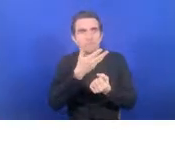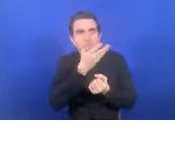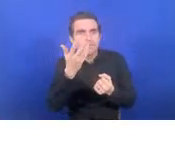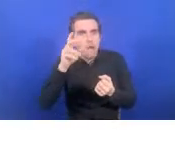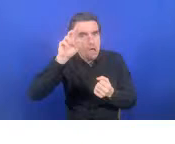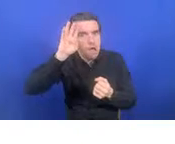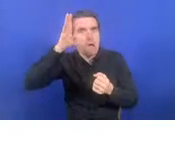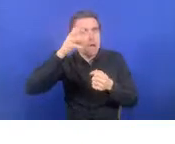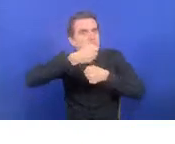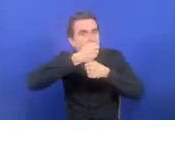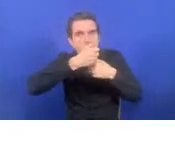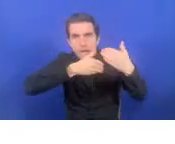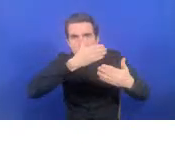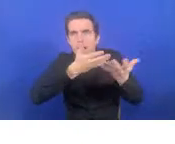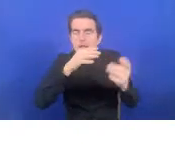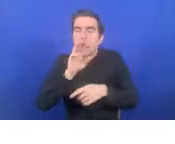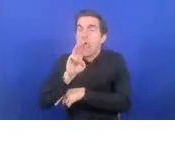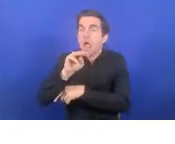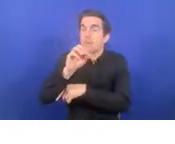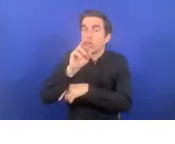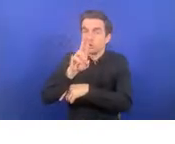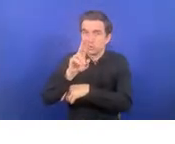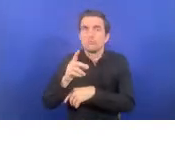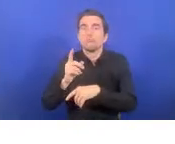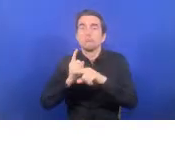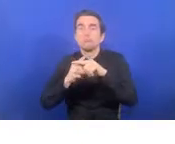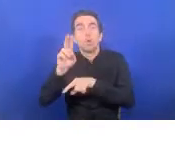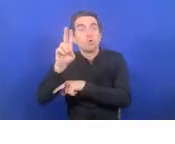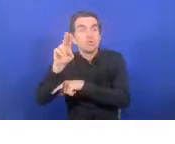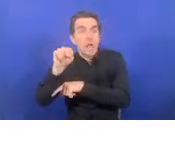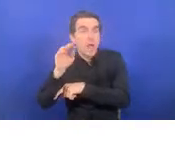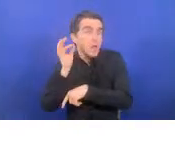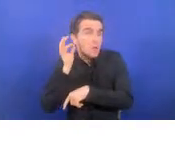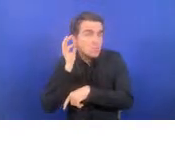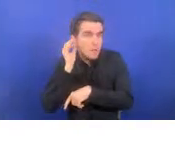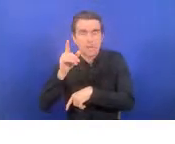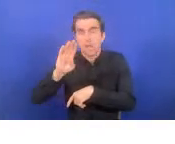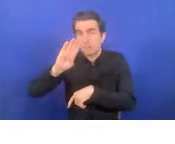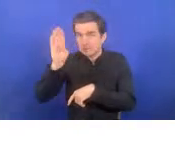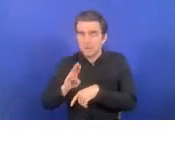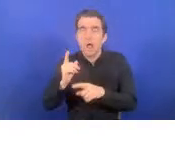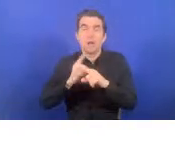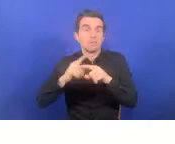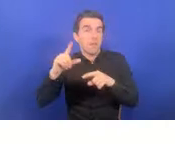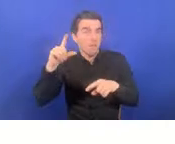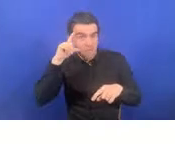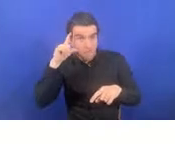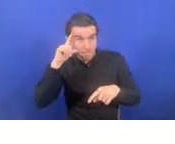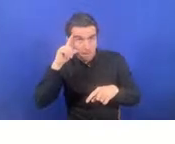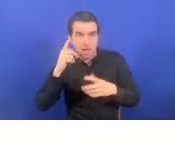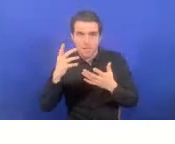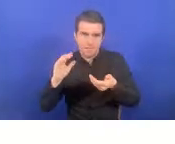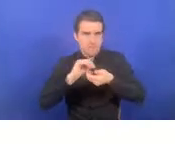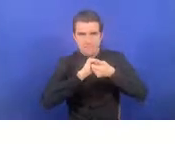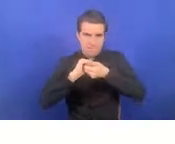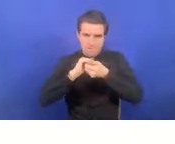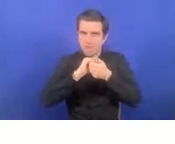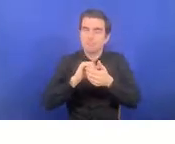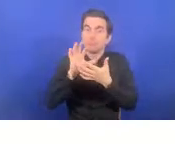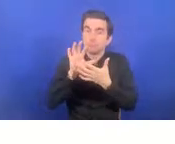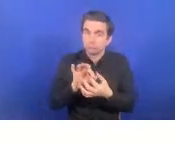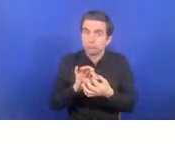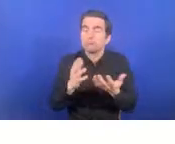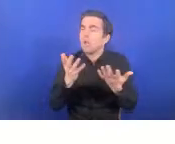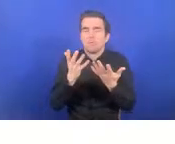sector. Then the second step, as you see in the gender mainstreaming guidelines, is